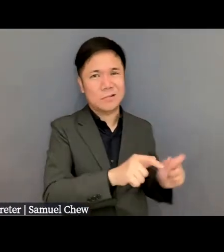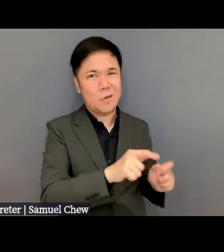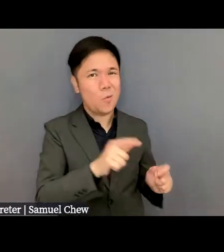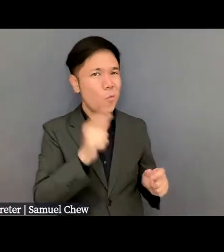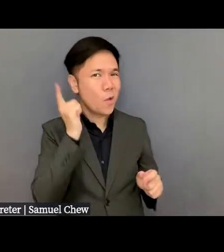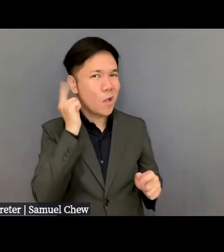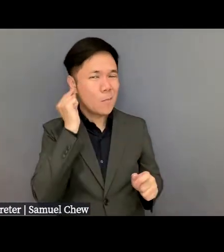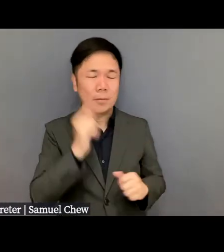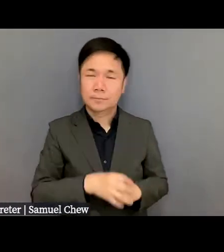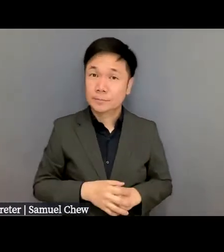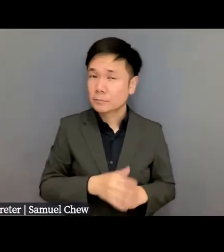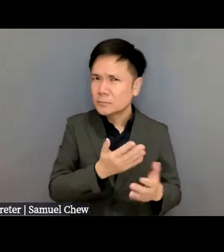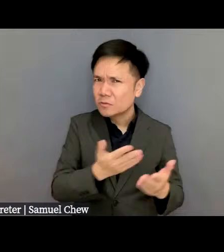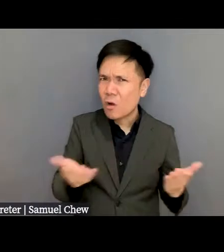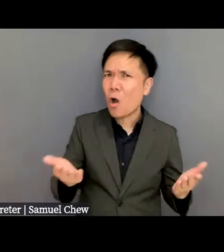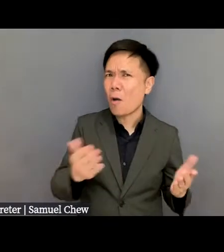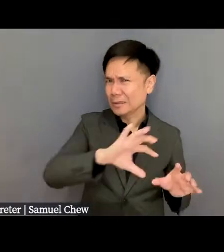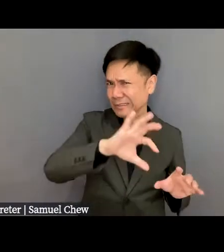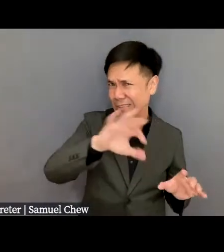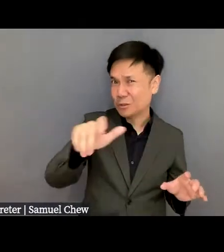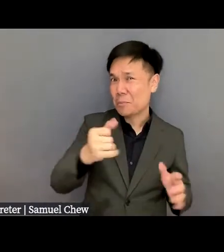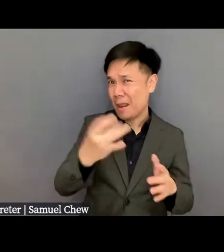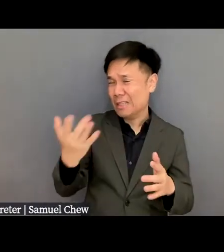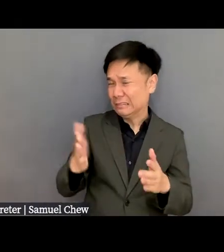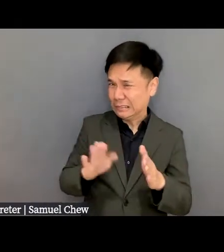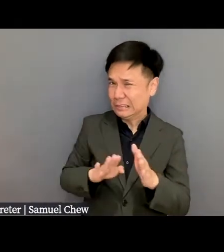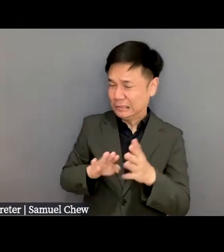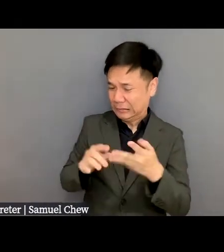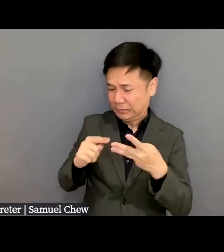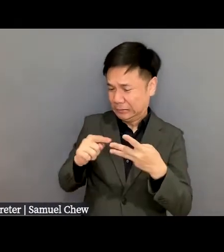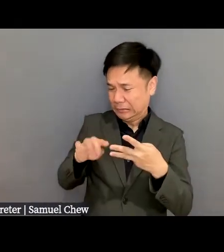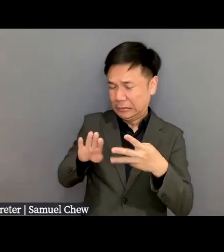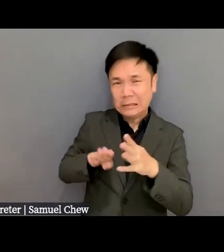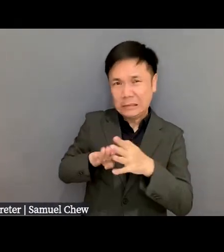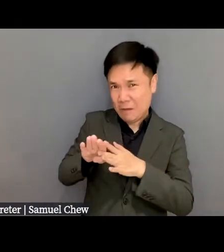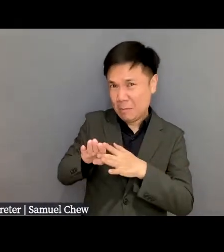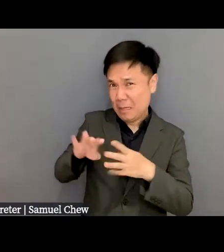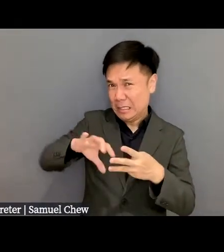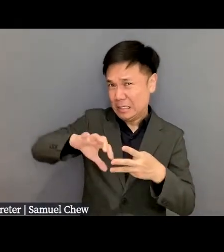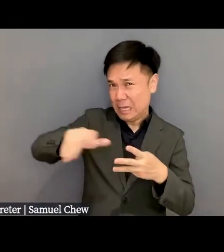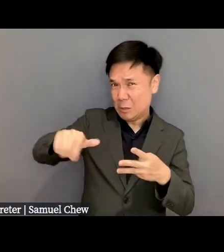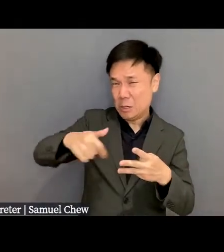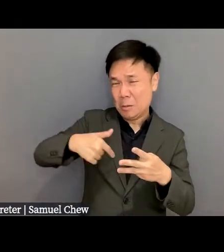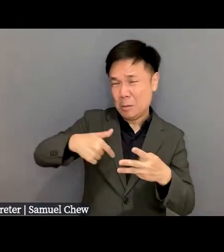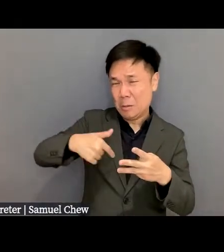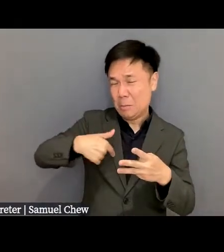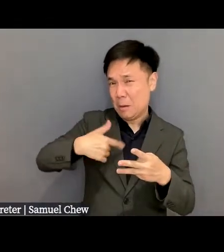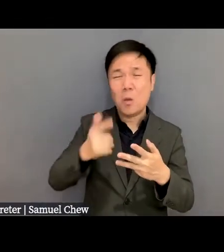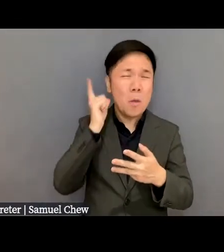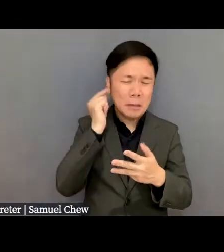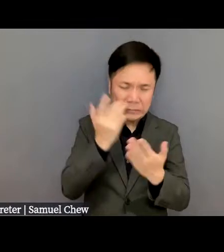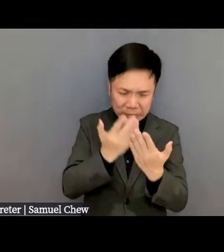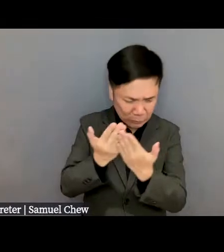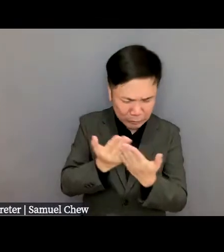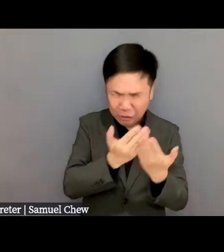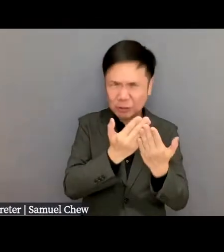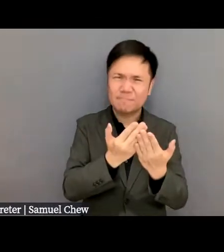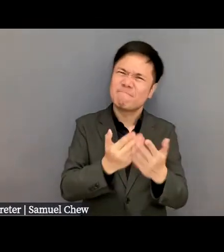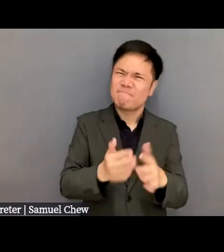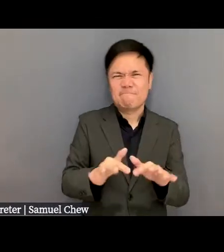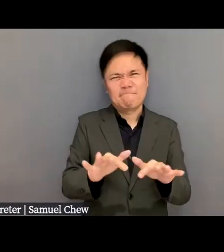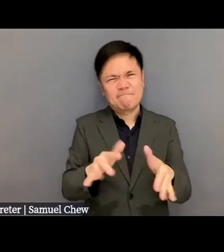worldwide, in most developing countries, you have a limitation when it comes to education. You also have